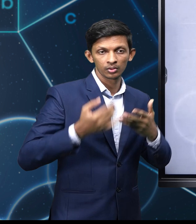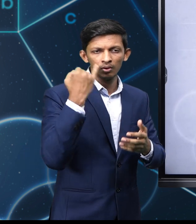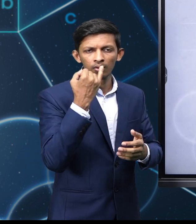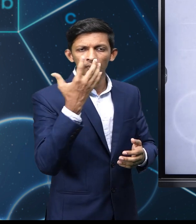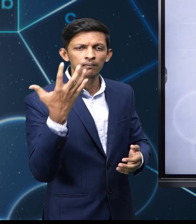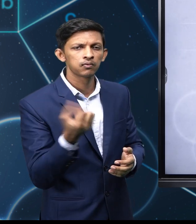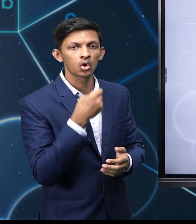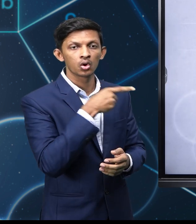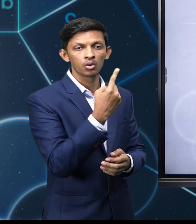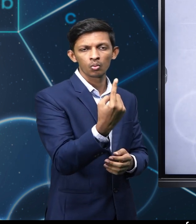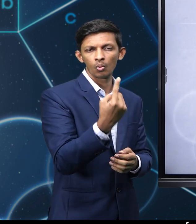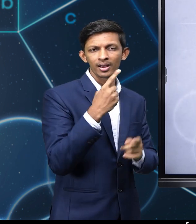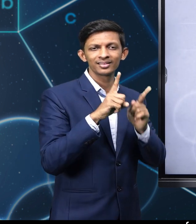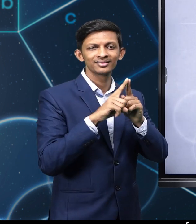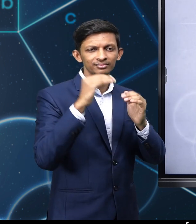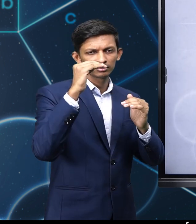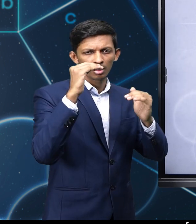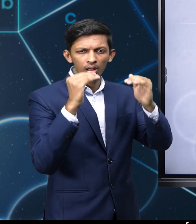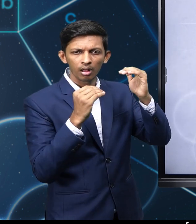Now let us find the ratio for each of the values from the table.